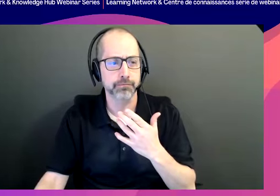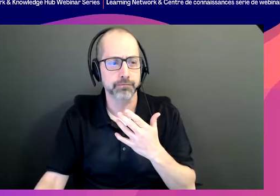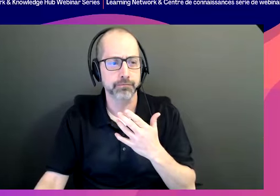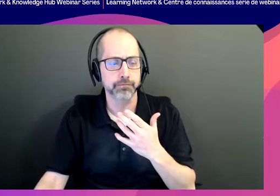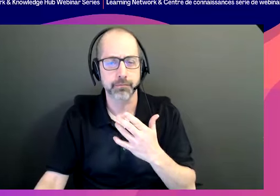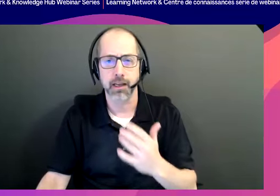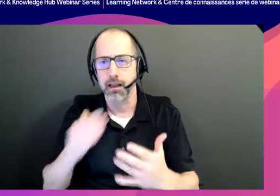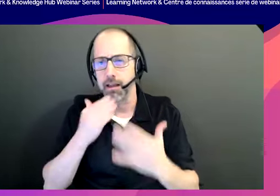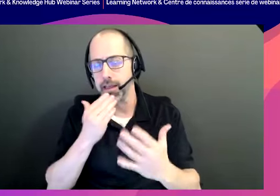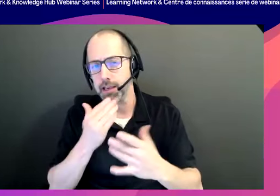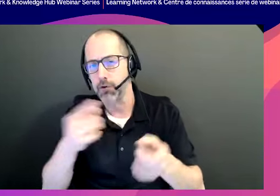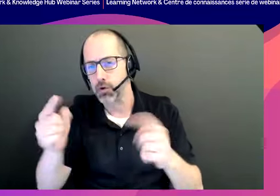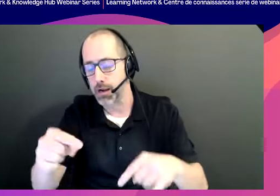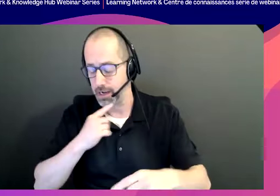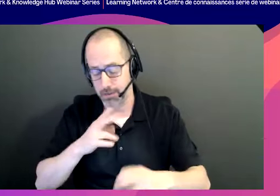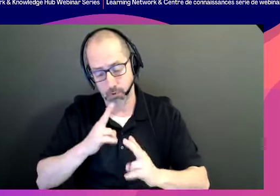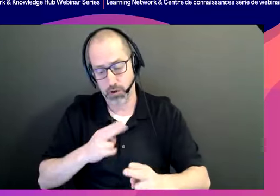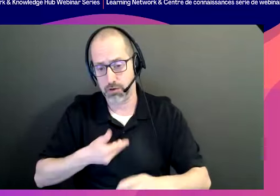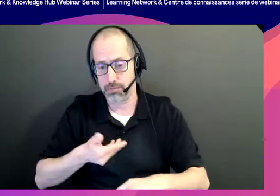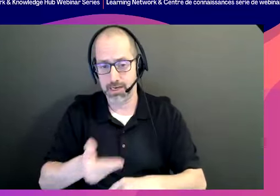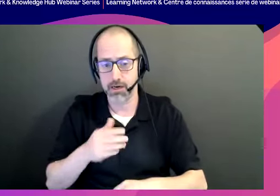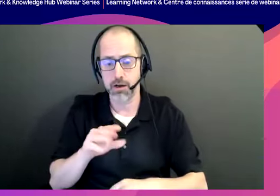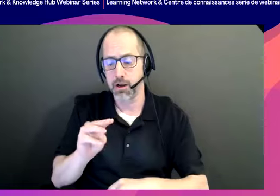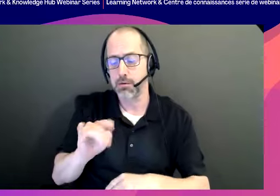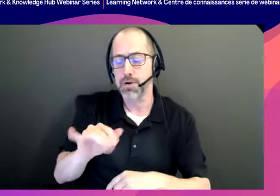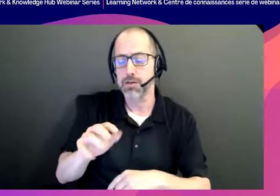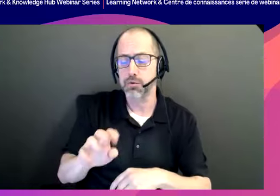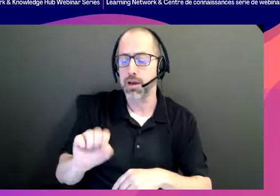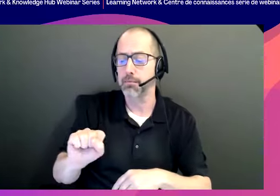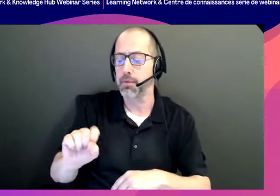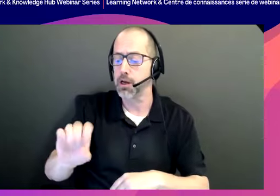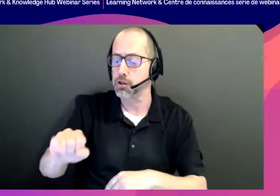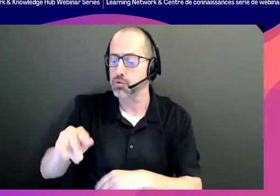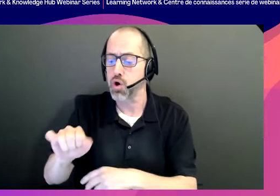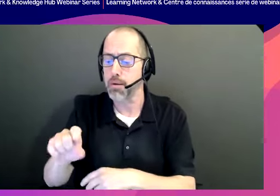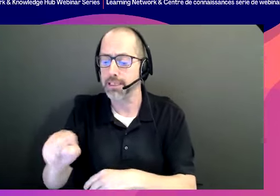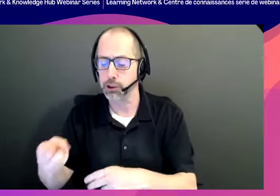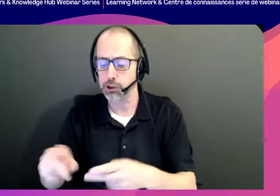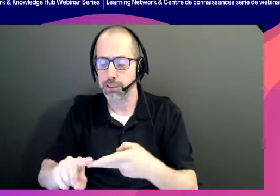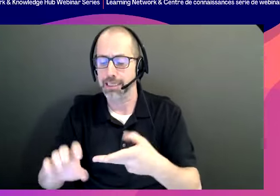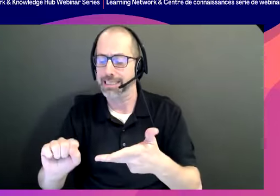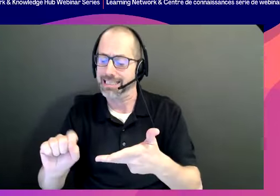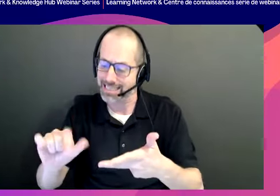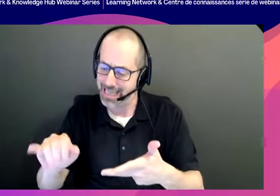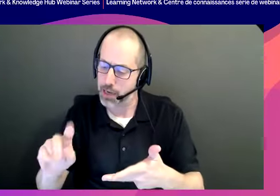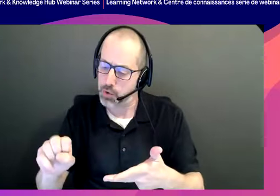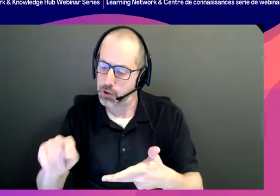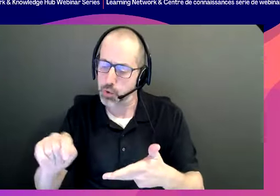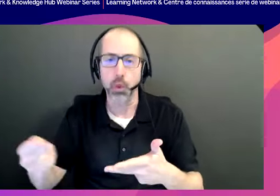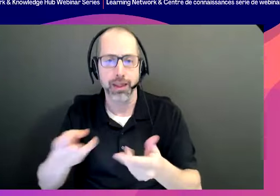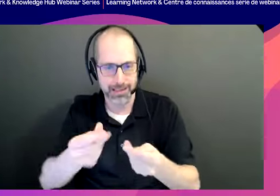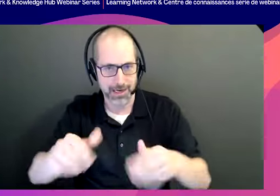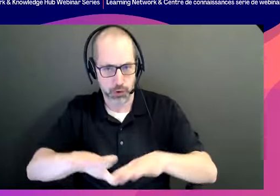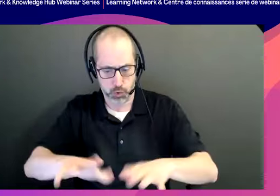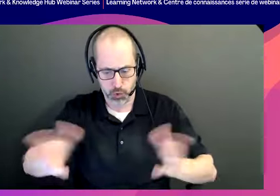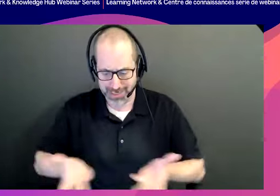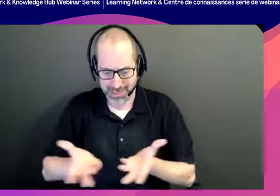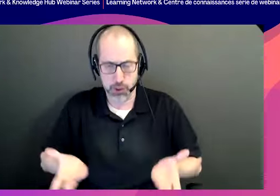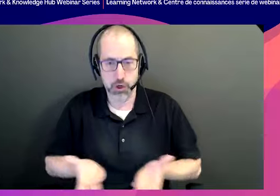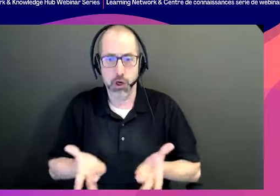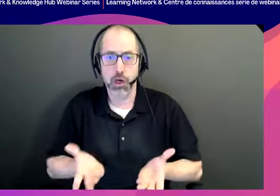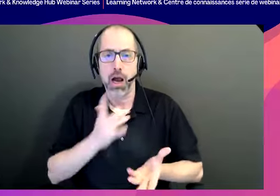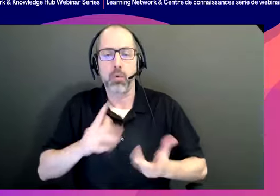We're here on the beautiful Musqueam, Squamish, and Tsleil-Waututh territories. And I just wanted to sing a song